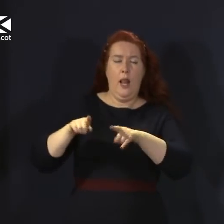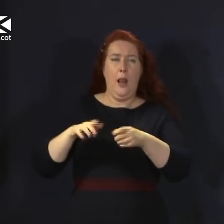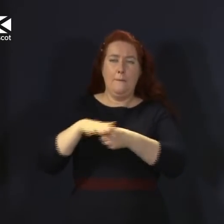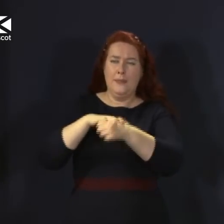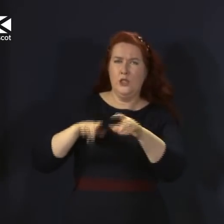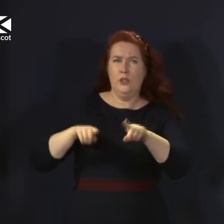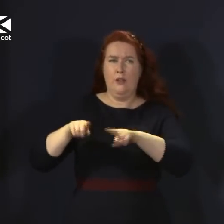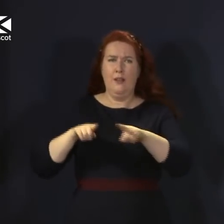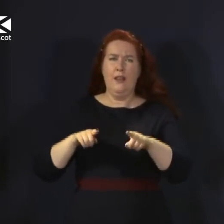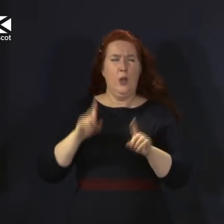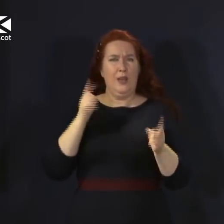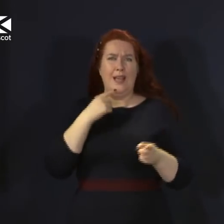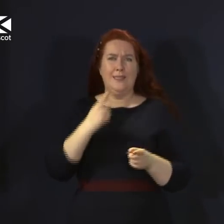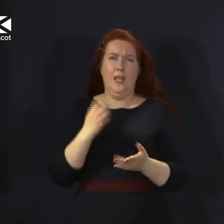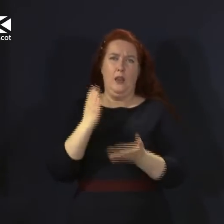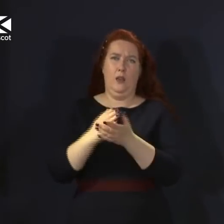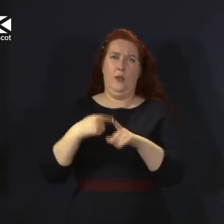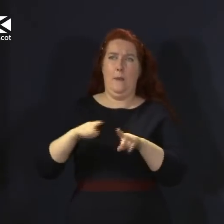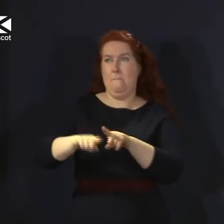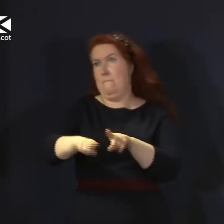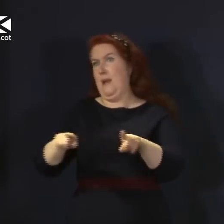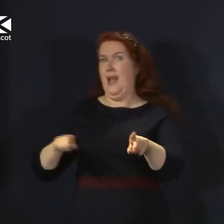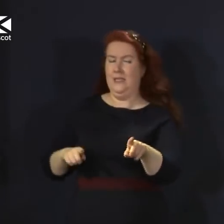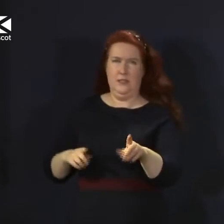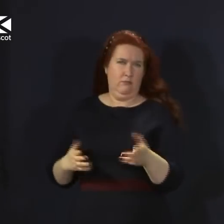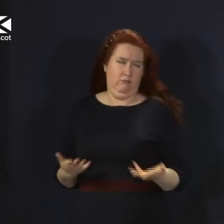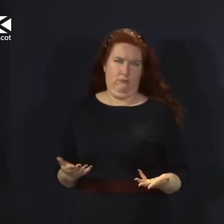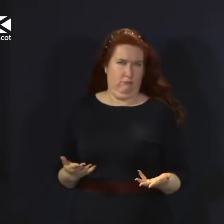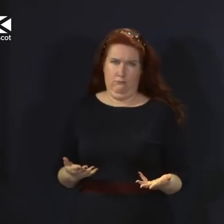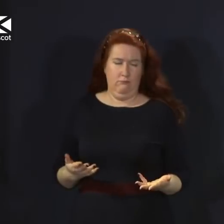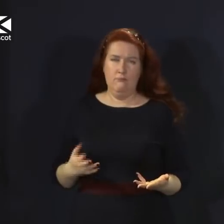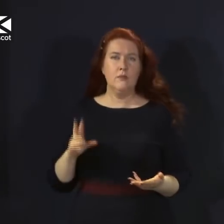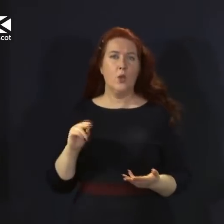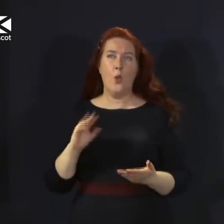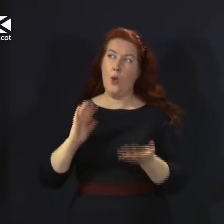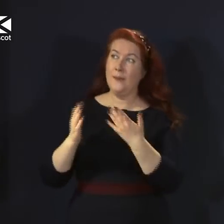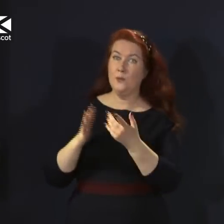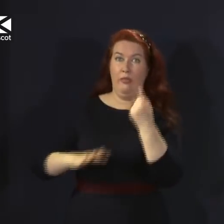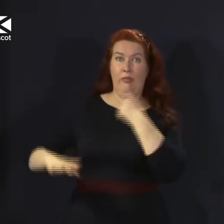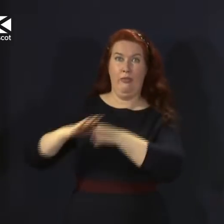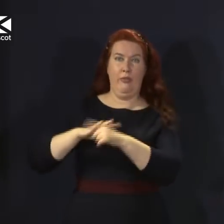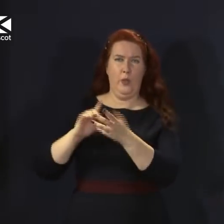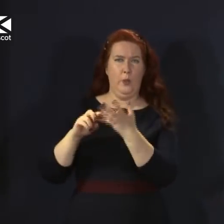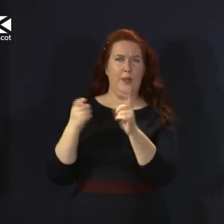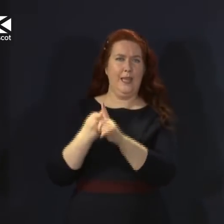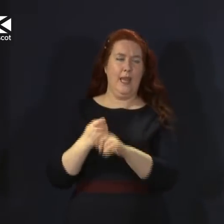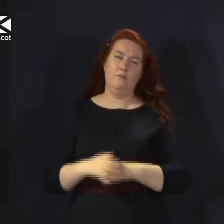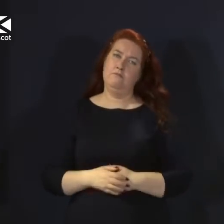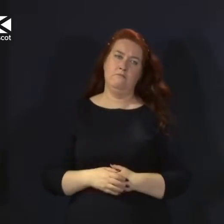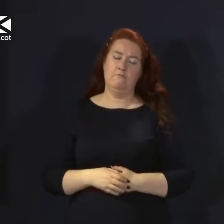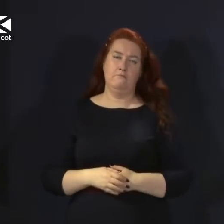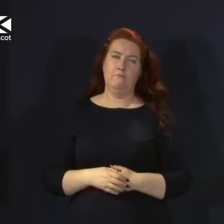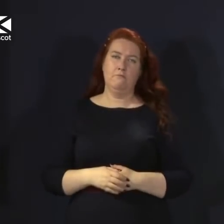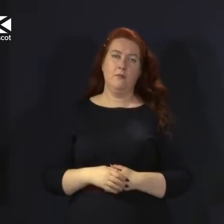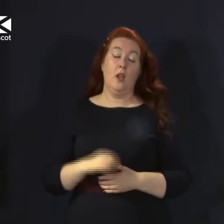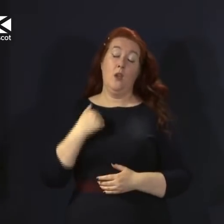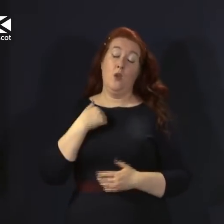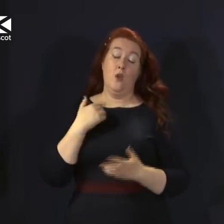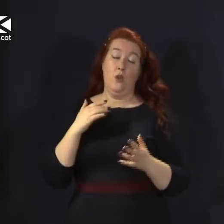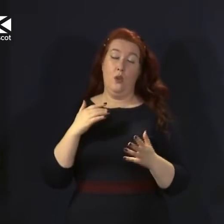don't think it is the case to say we are in any way substantially behind the rest of the UK. I mean, I don't have